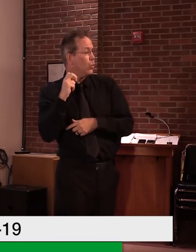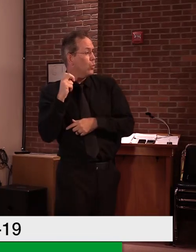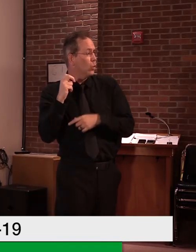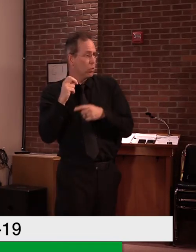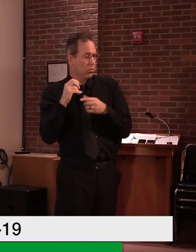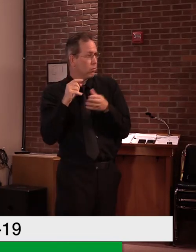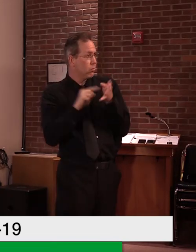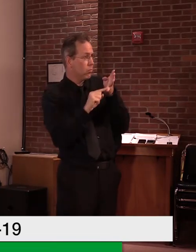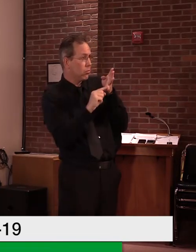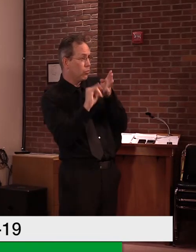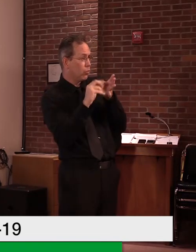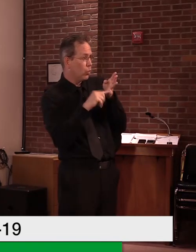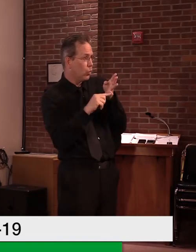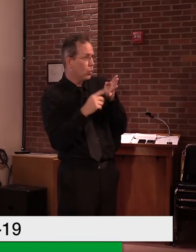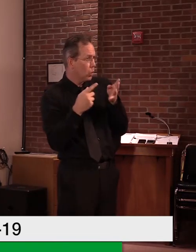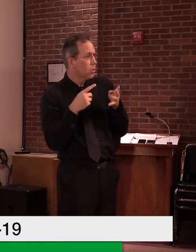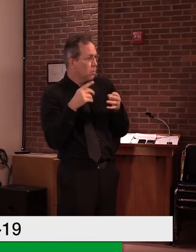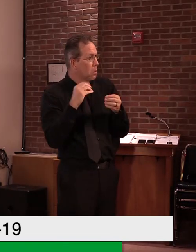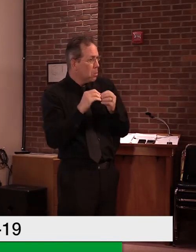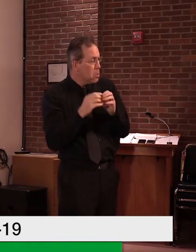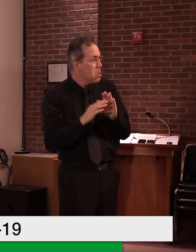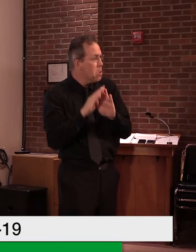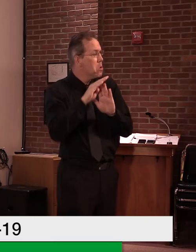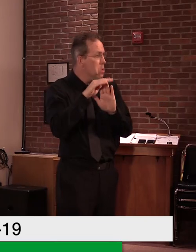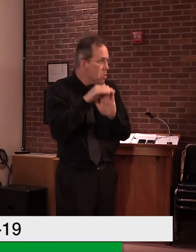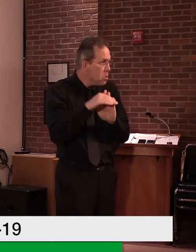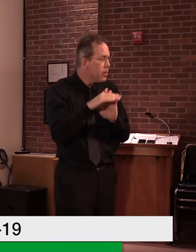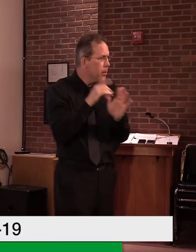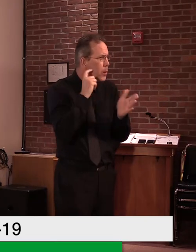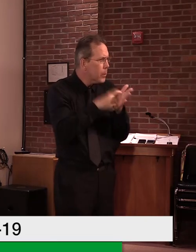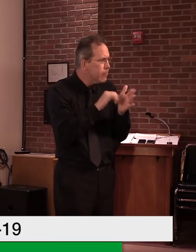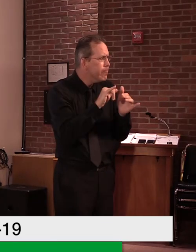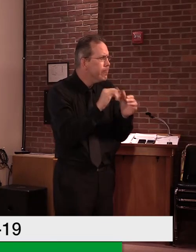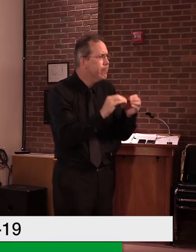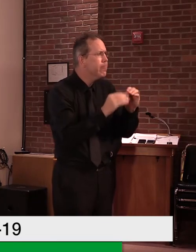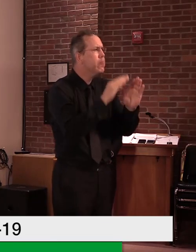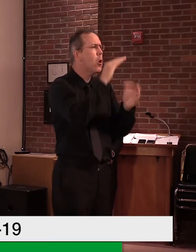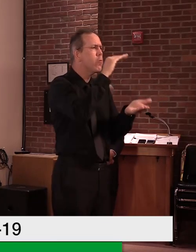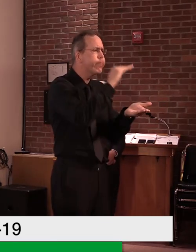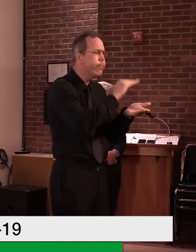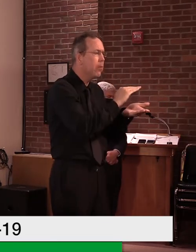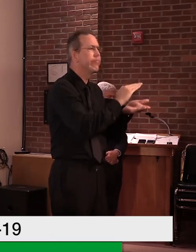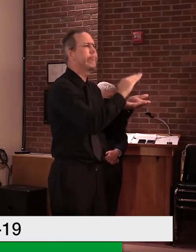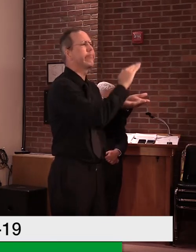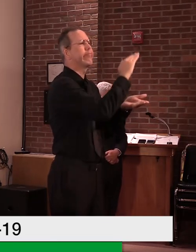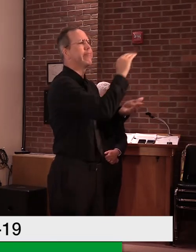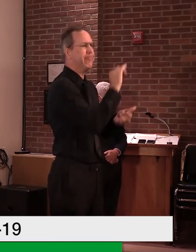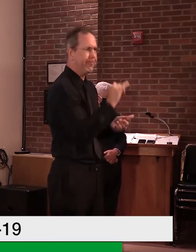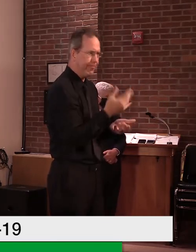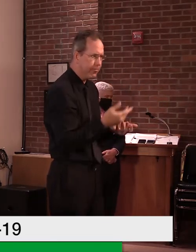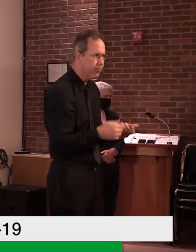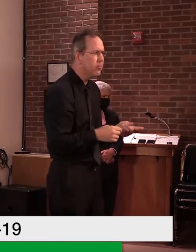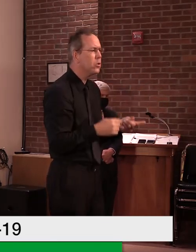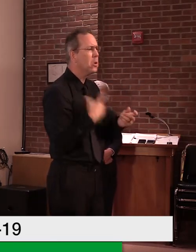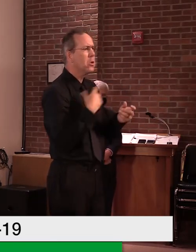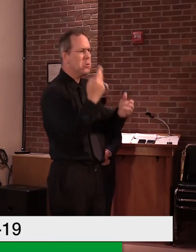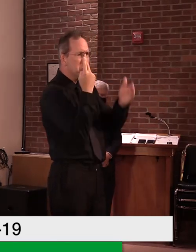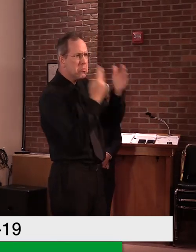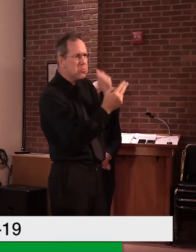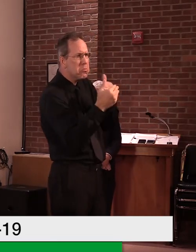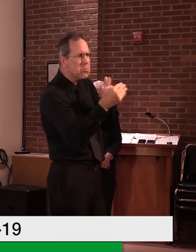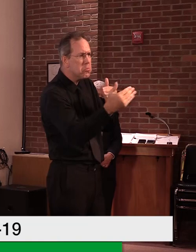here in Vermont. Further, when we forecast out for our region, looking at the four models that we've been relying